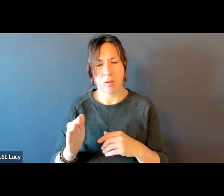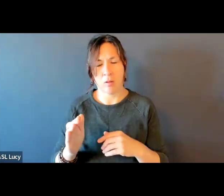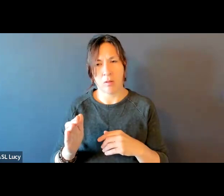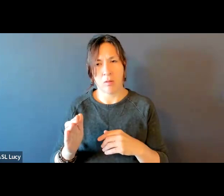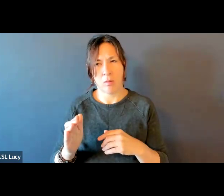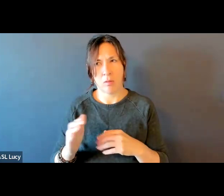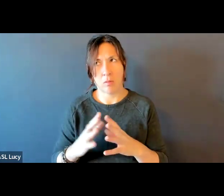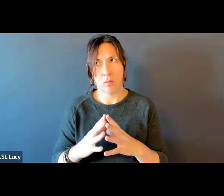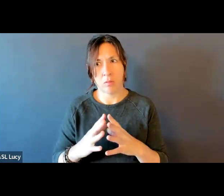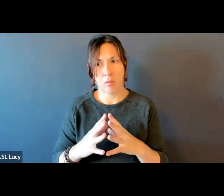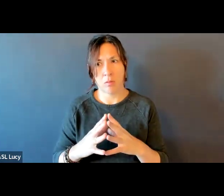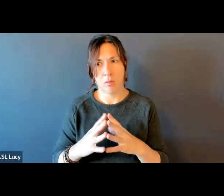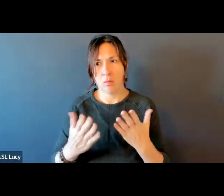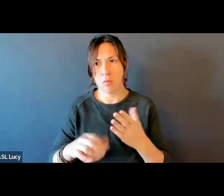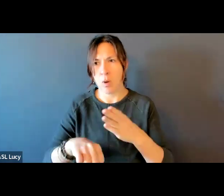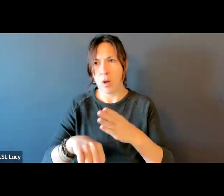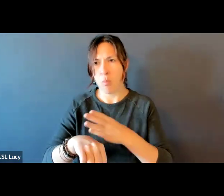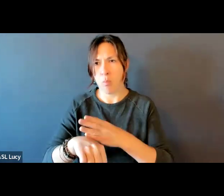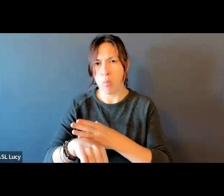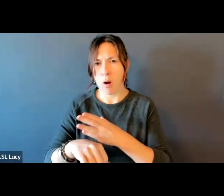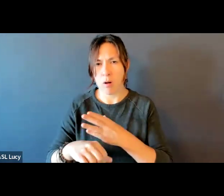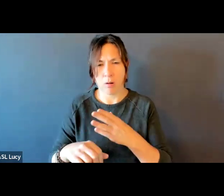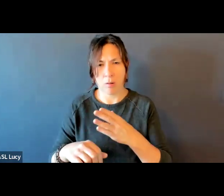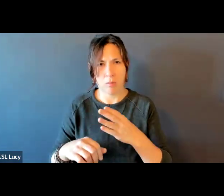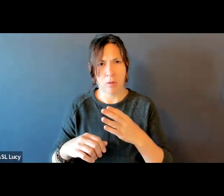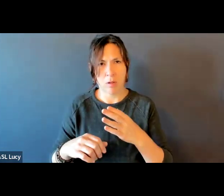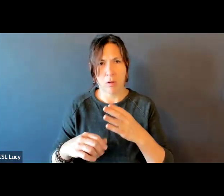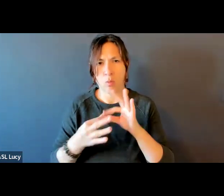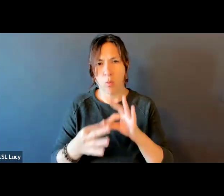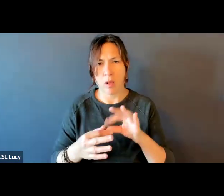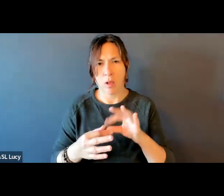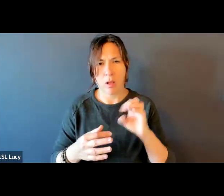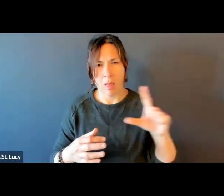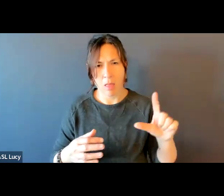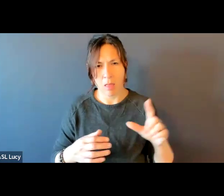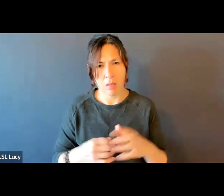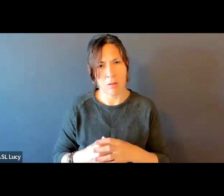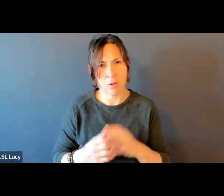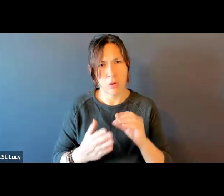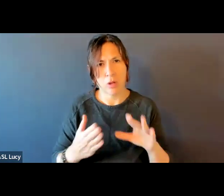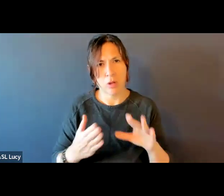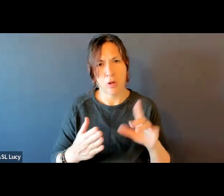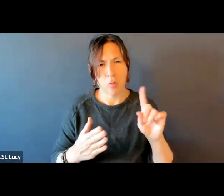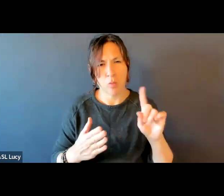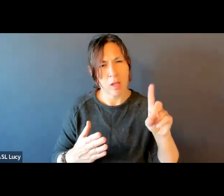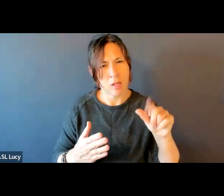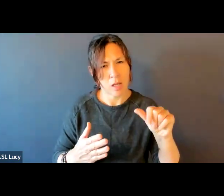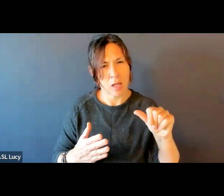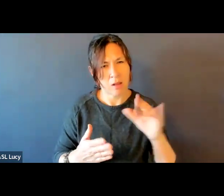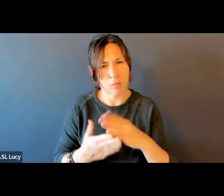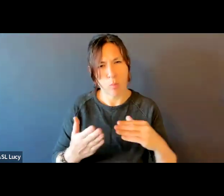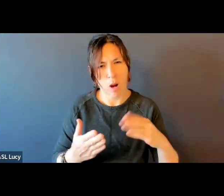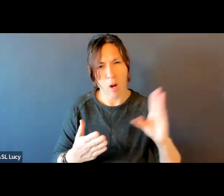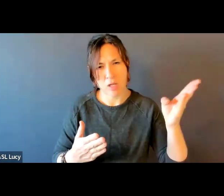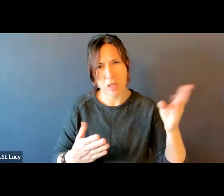and the progress that it is a part of the English language learners. I was looking for that data as part of the presentation,